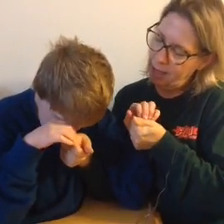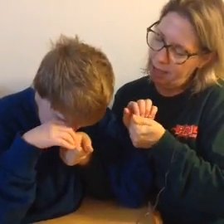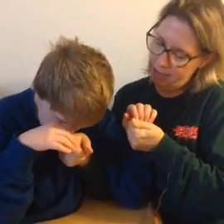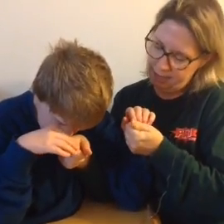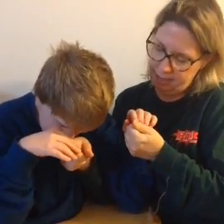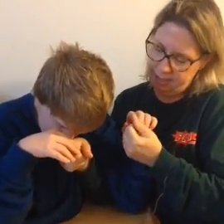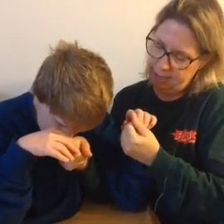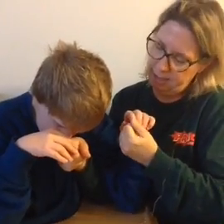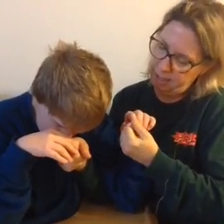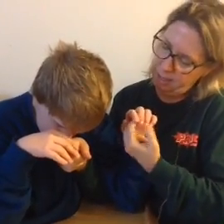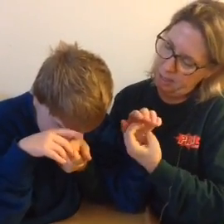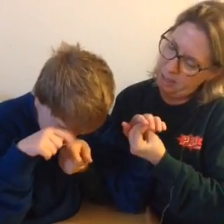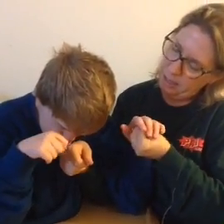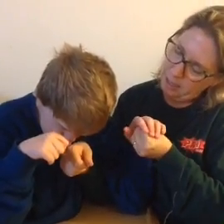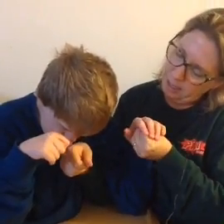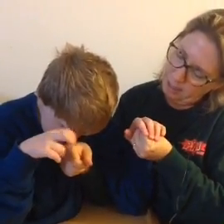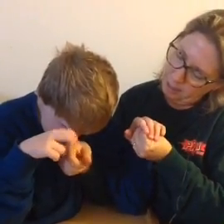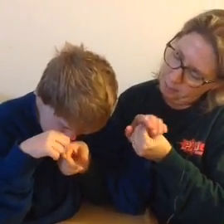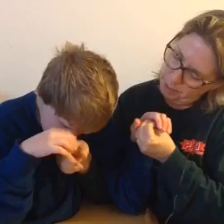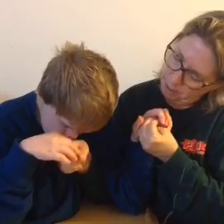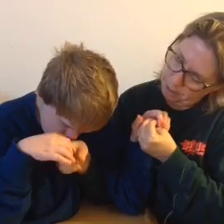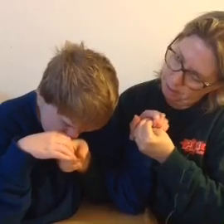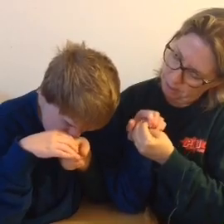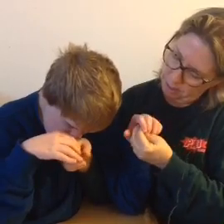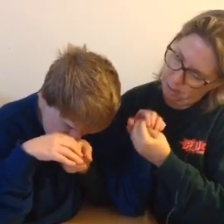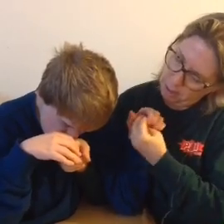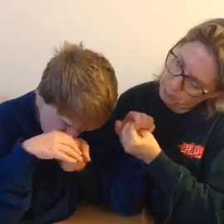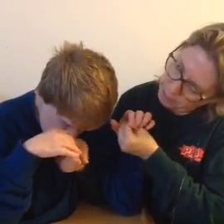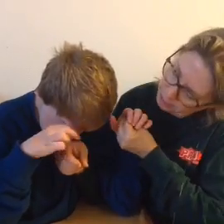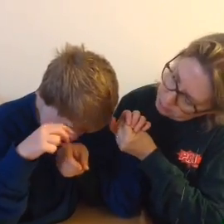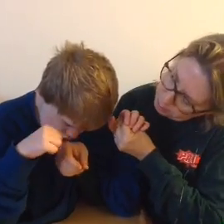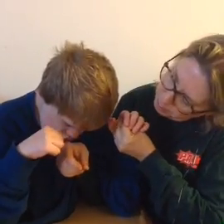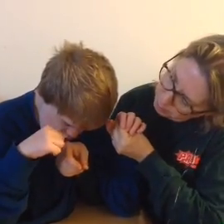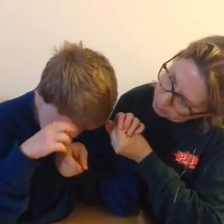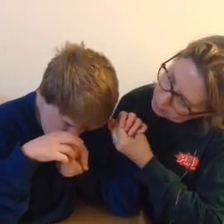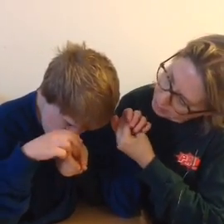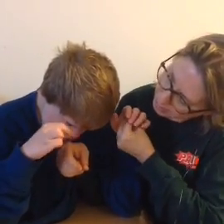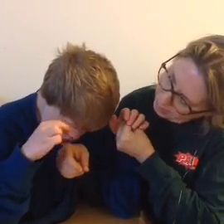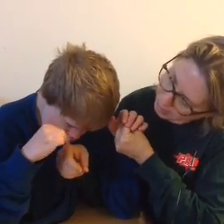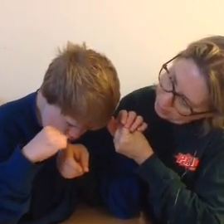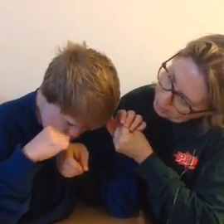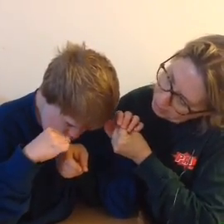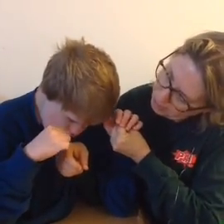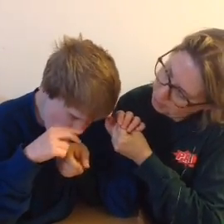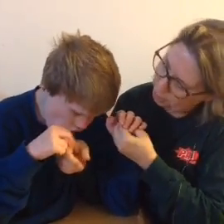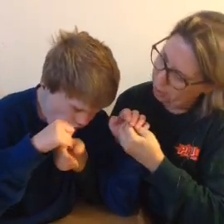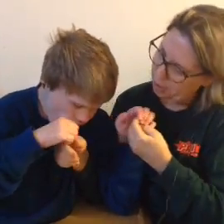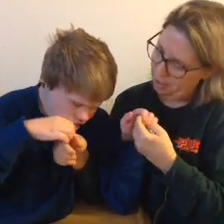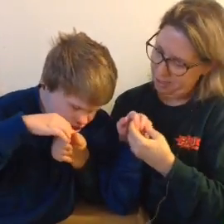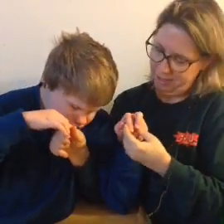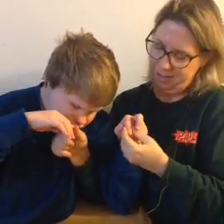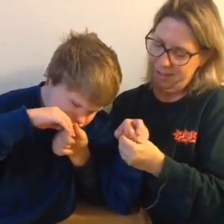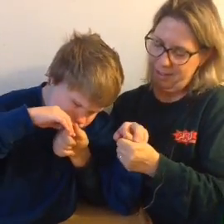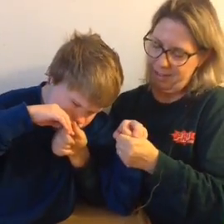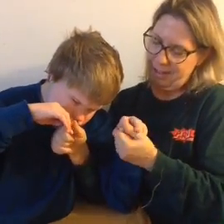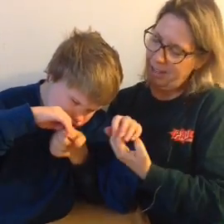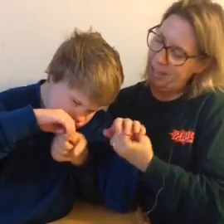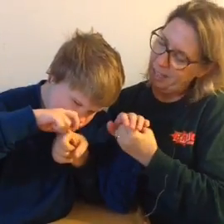A M. Was that an M? That's an N. M. Good.